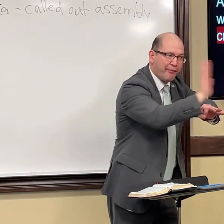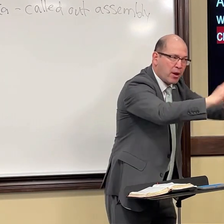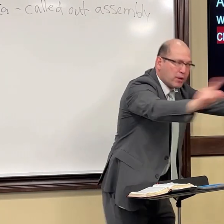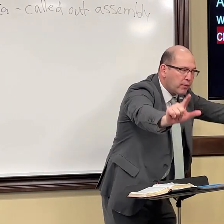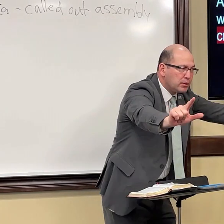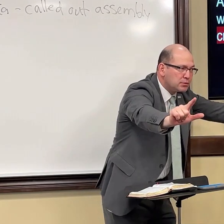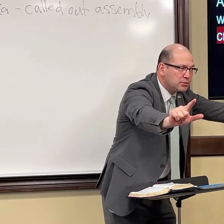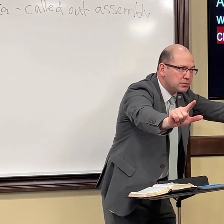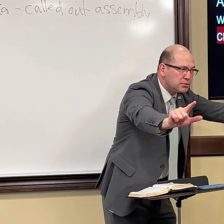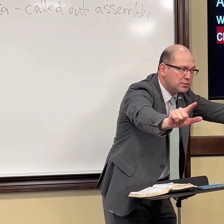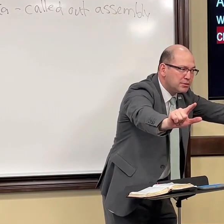language